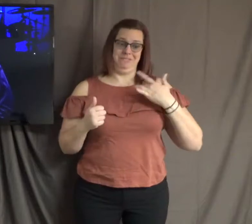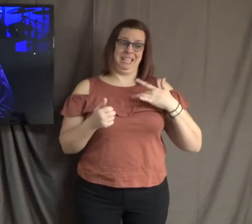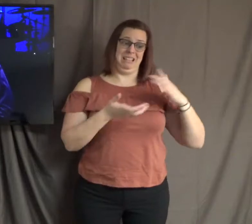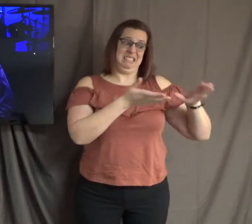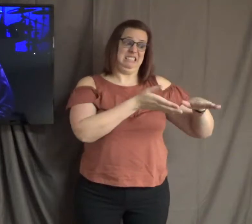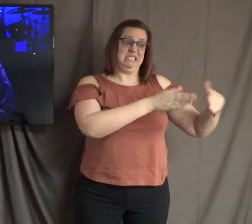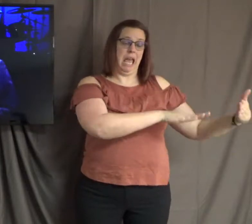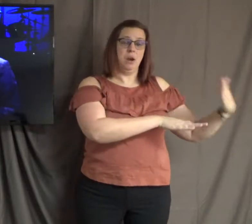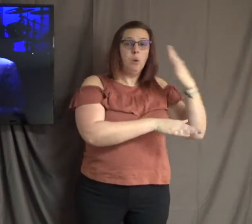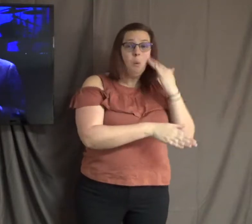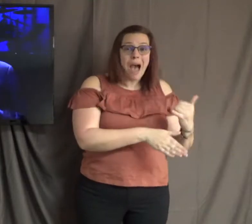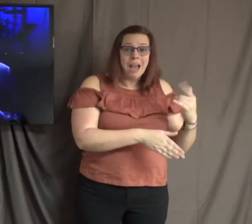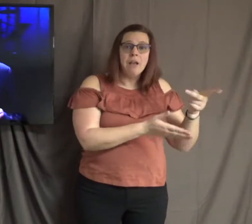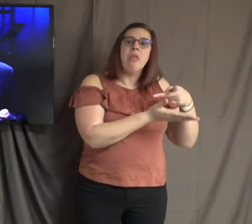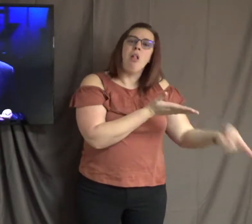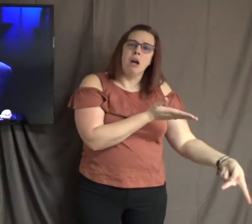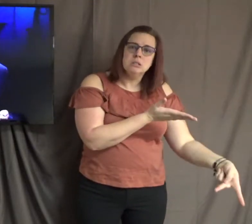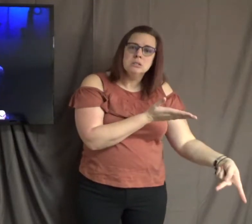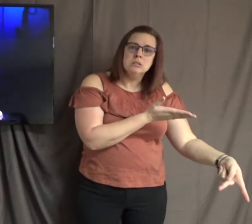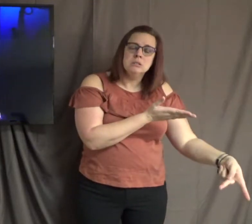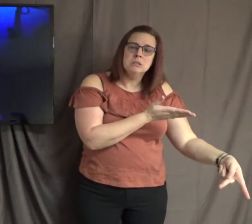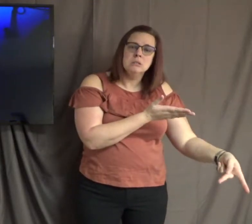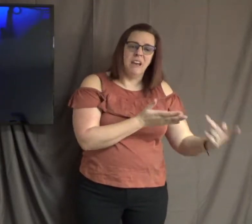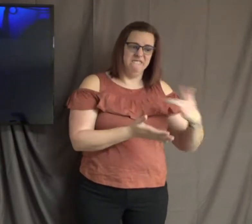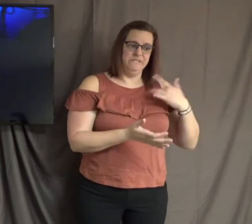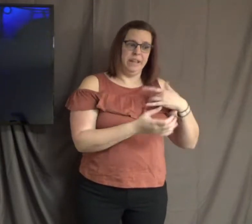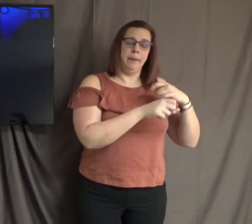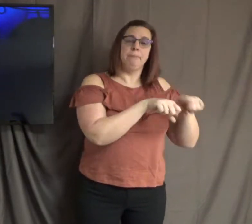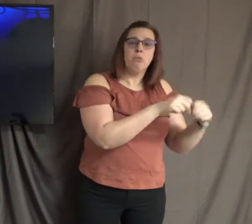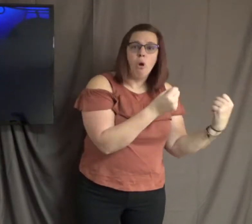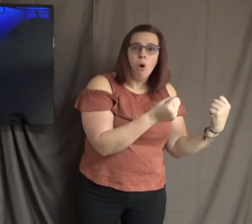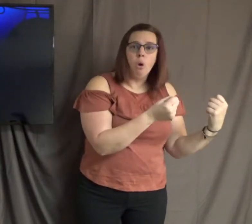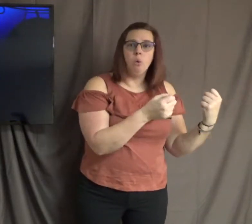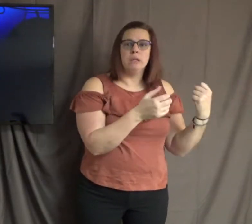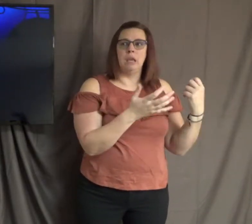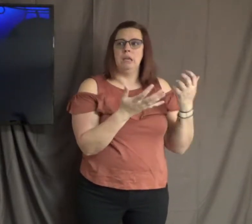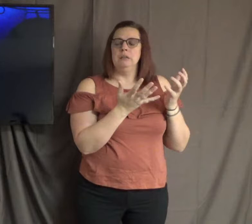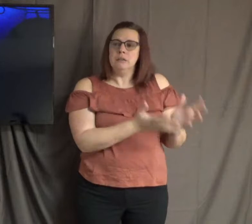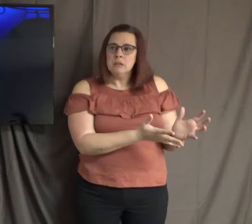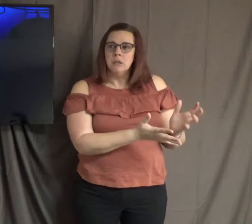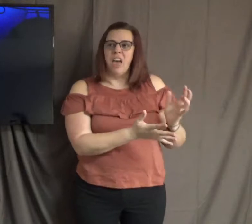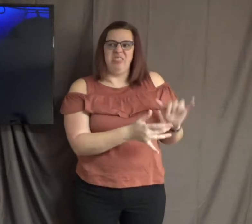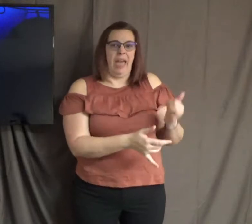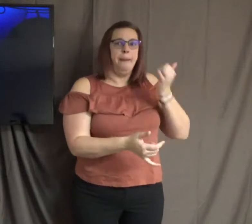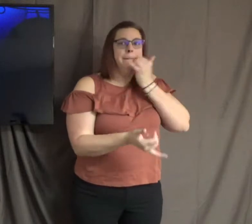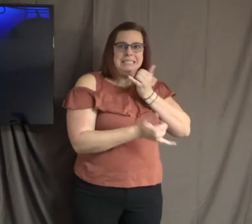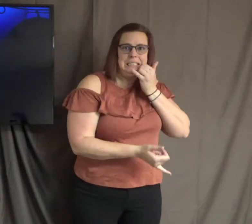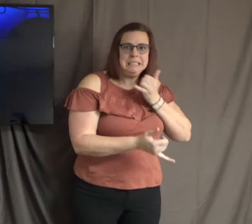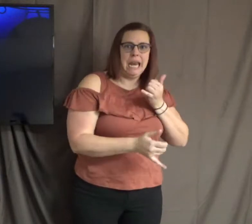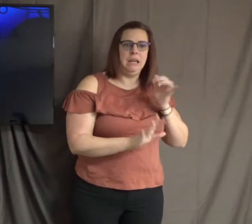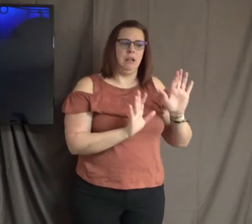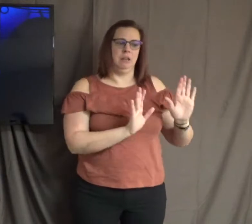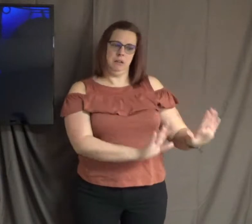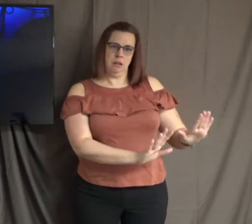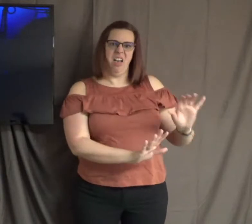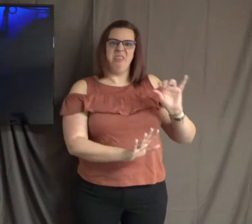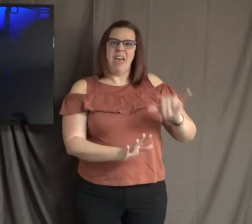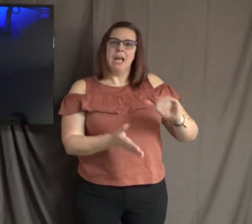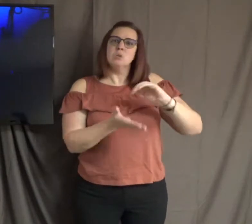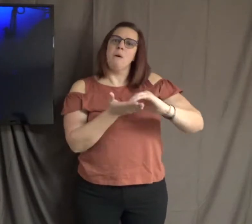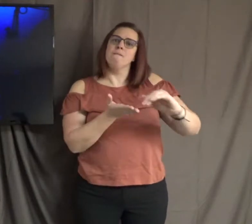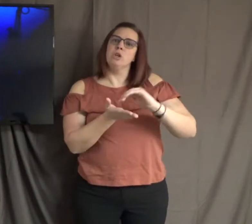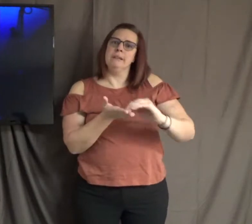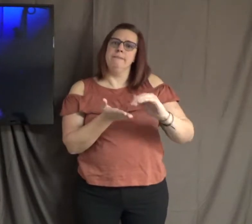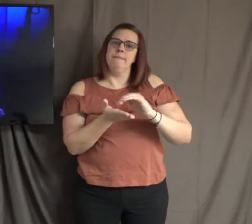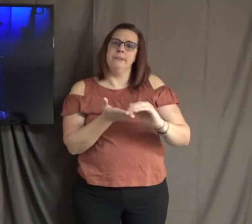loss, from feeling broken because of a mistake. That's, to me, what forgiveness is. It's coming back to